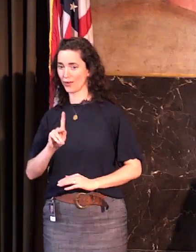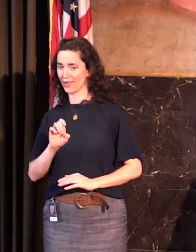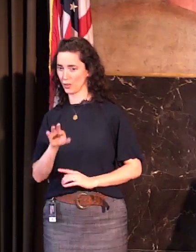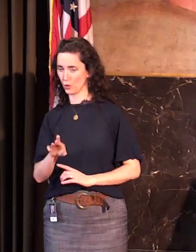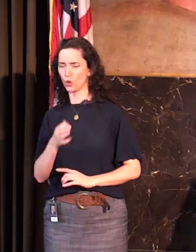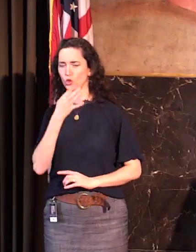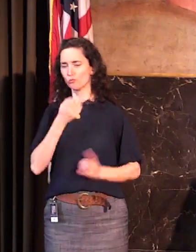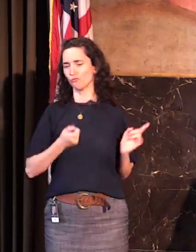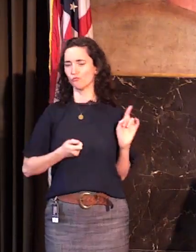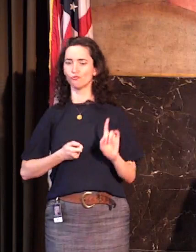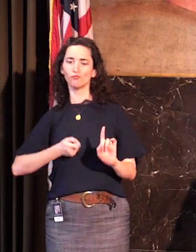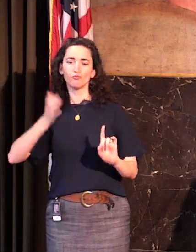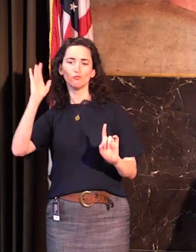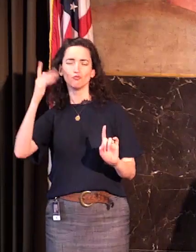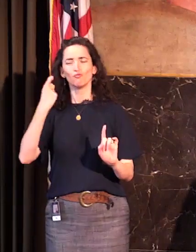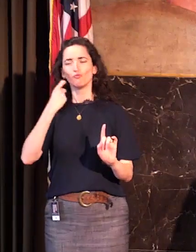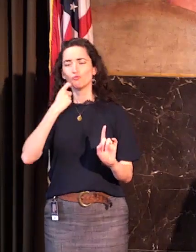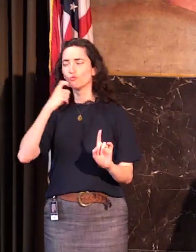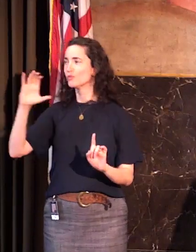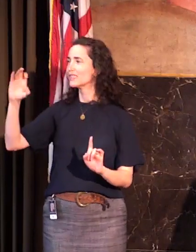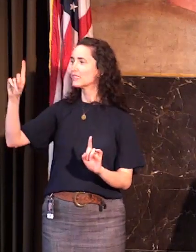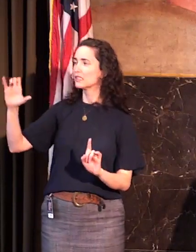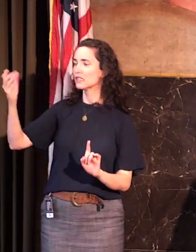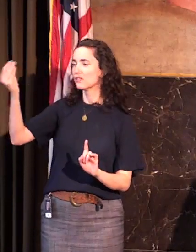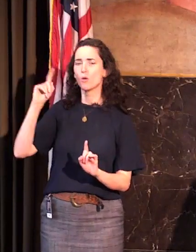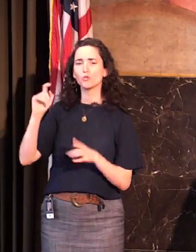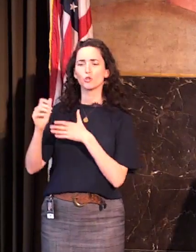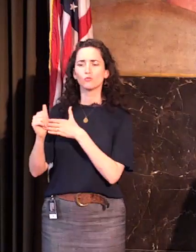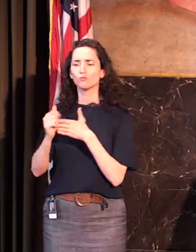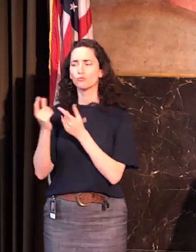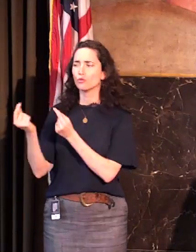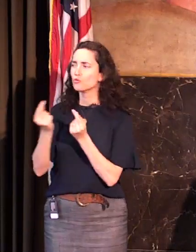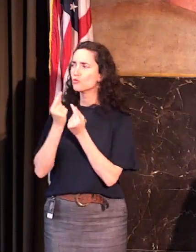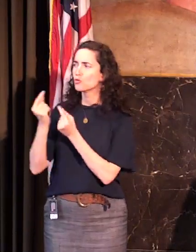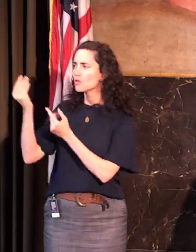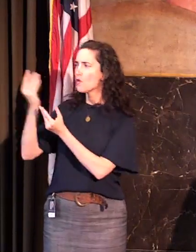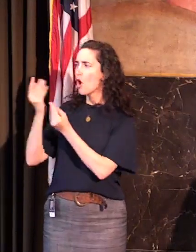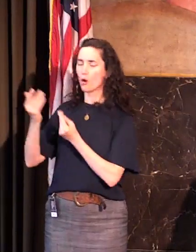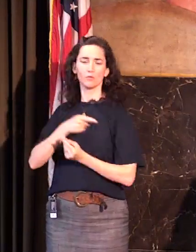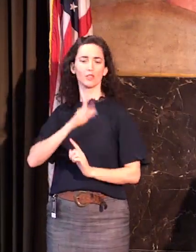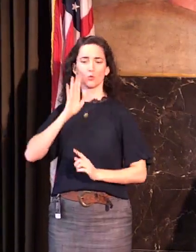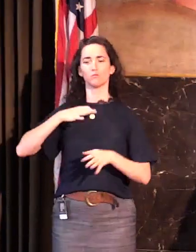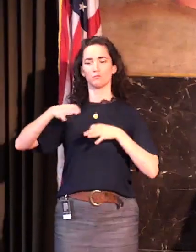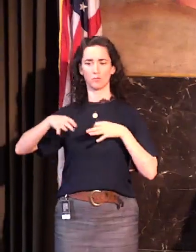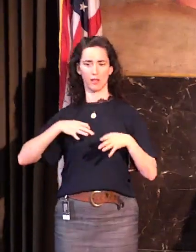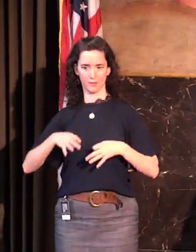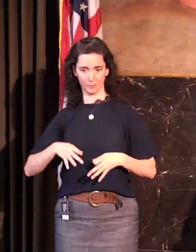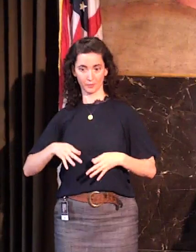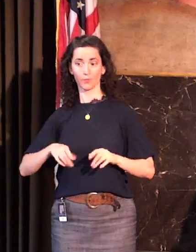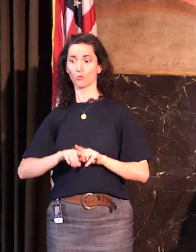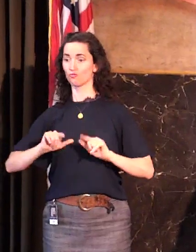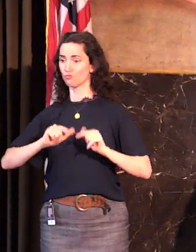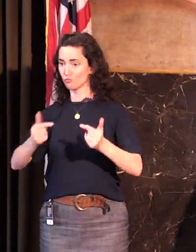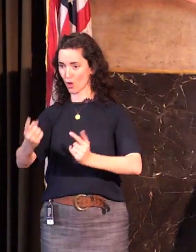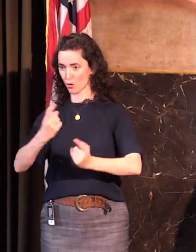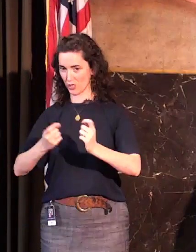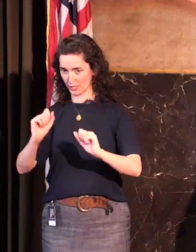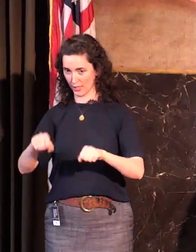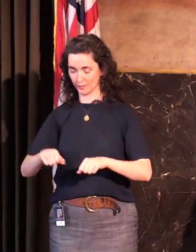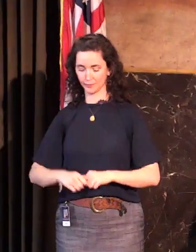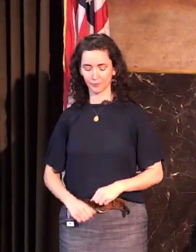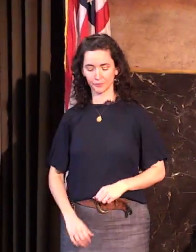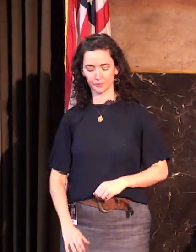bit over the latest guidance from the CDC, and we'll answer any questions. At a high level, I think the